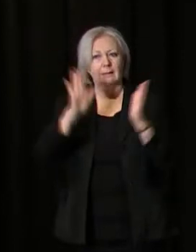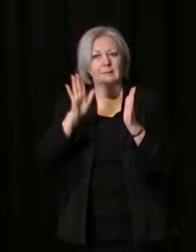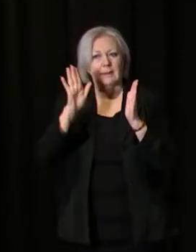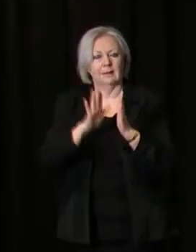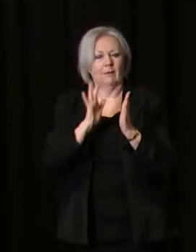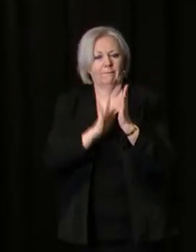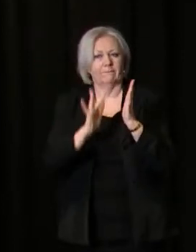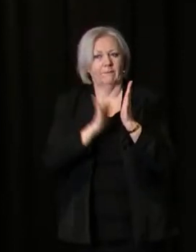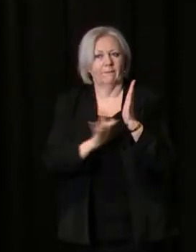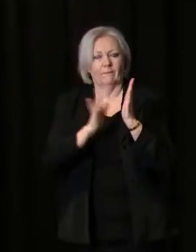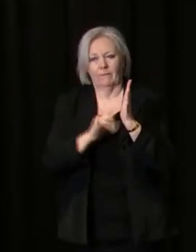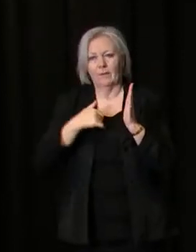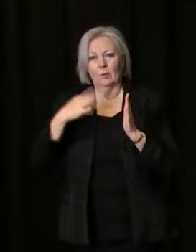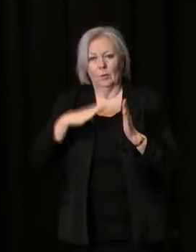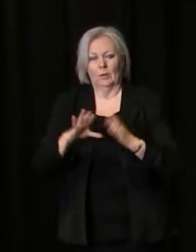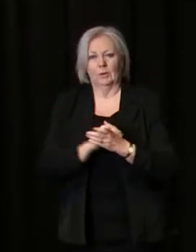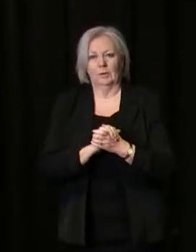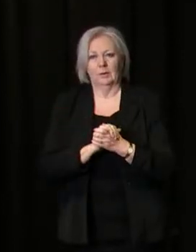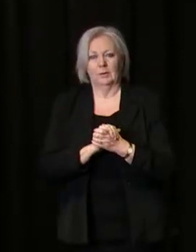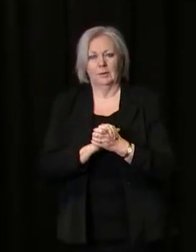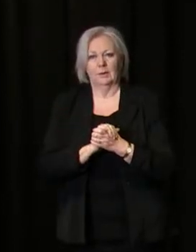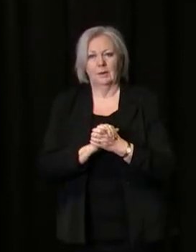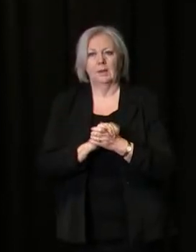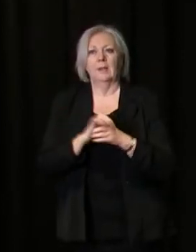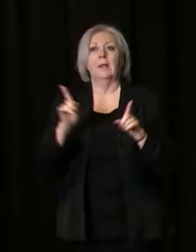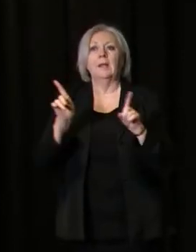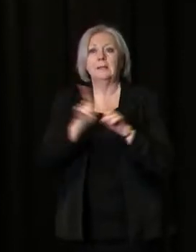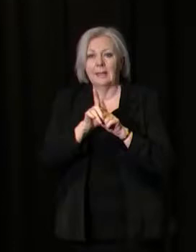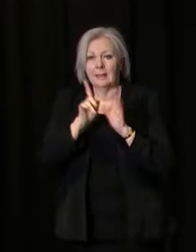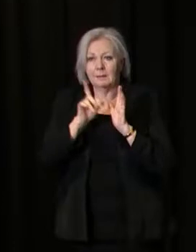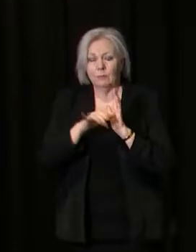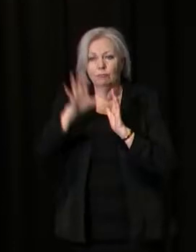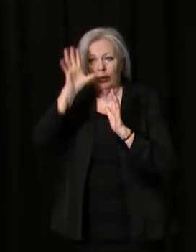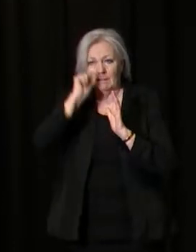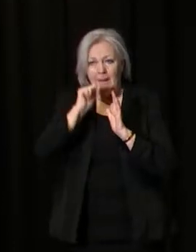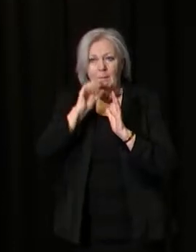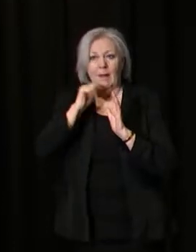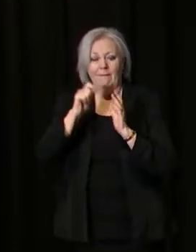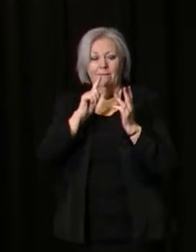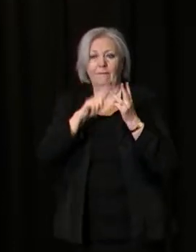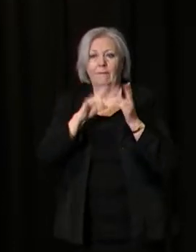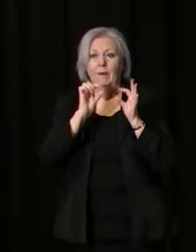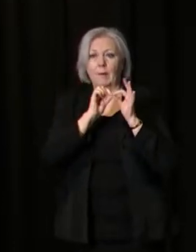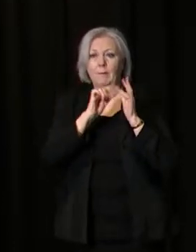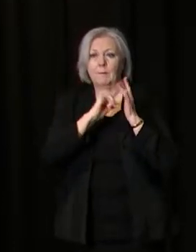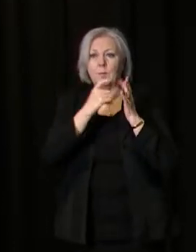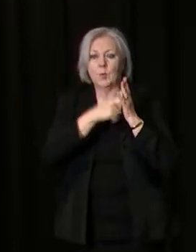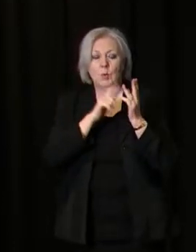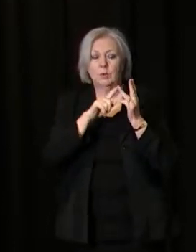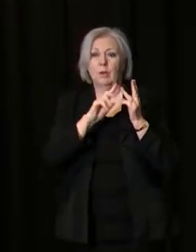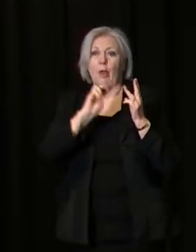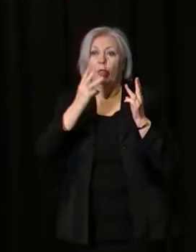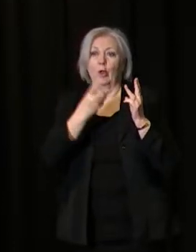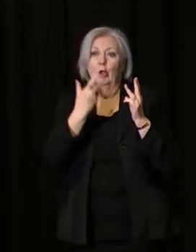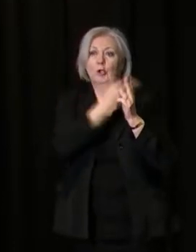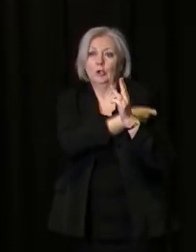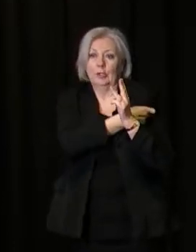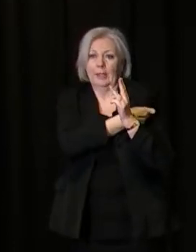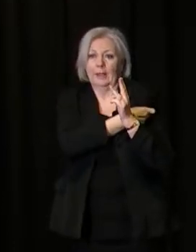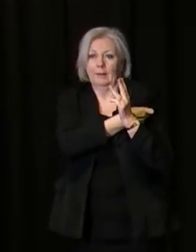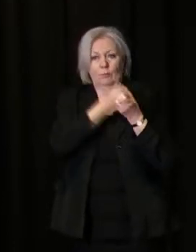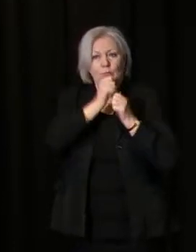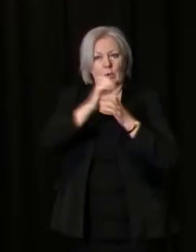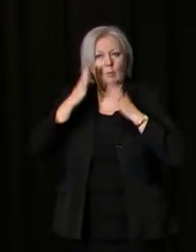this vaccination job and then going and getting a booster. Hopefully there'll be some clarity around that really soon. And particularly